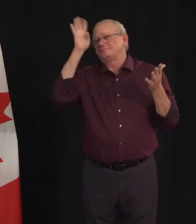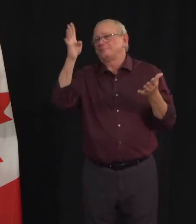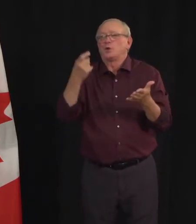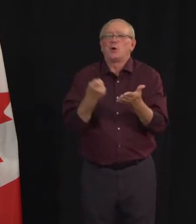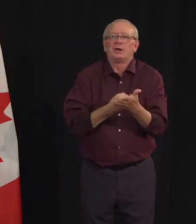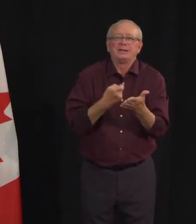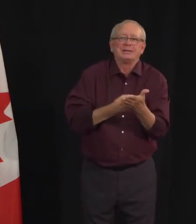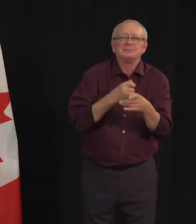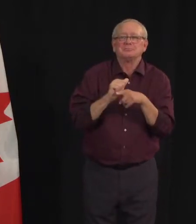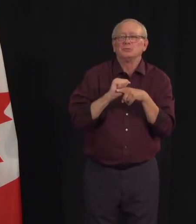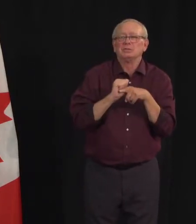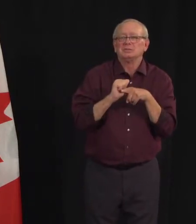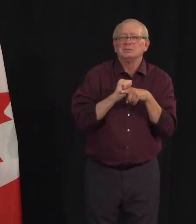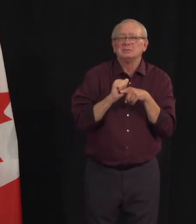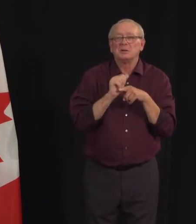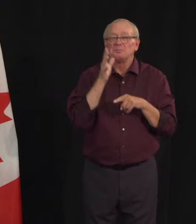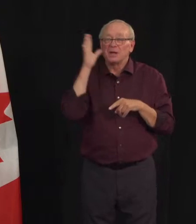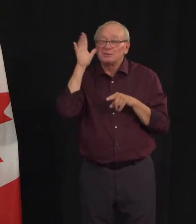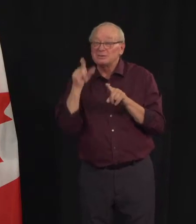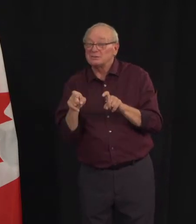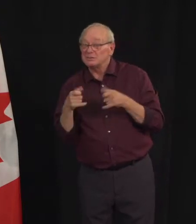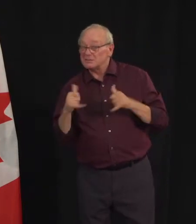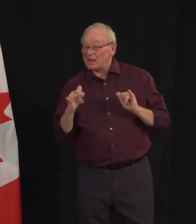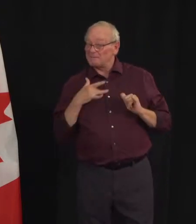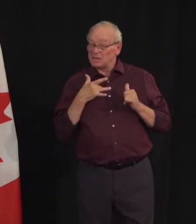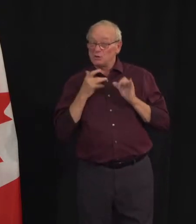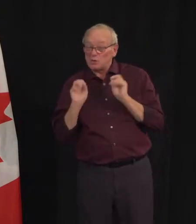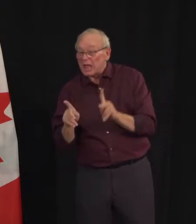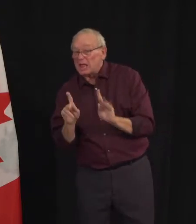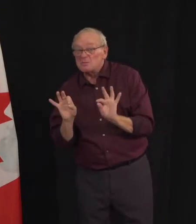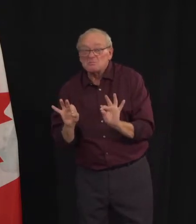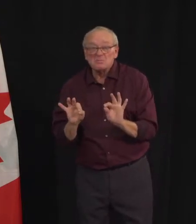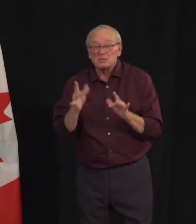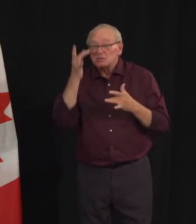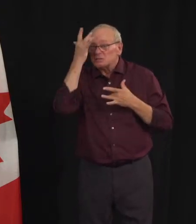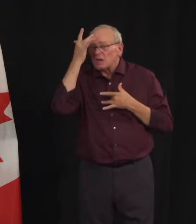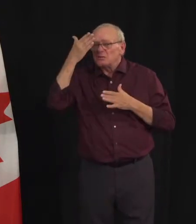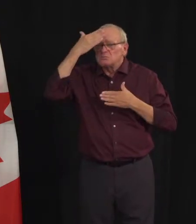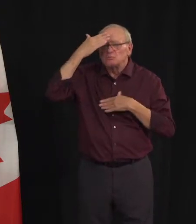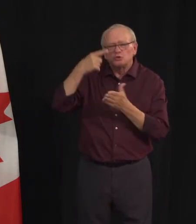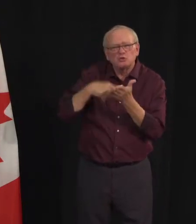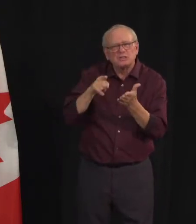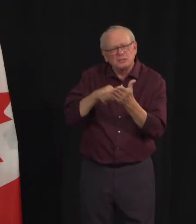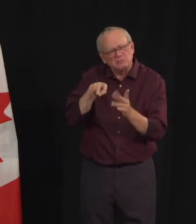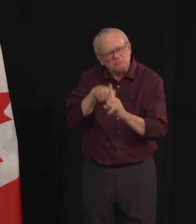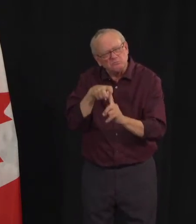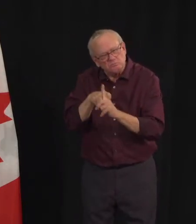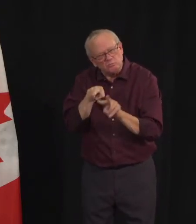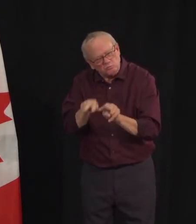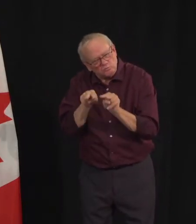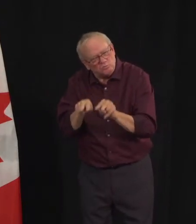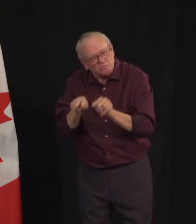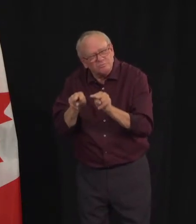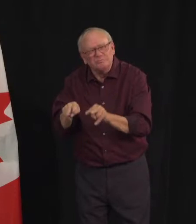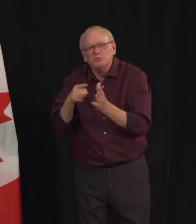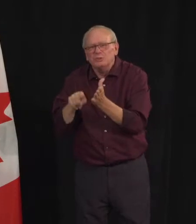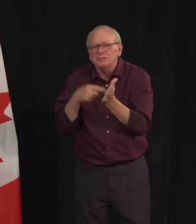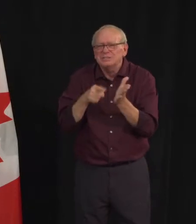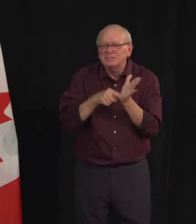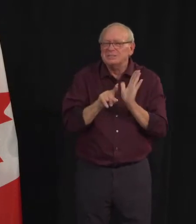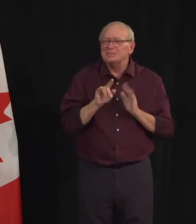would be checking to see, is their child feeling well? I know for my kids, often you can kind of tell if they're feeling a bit under the